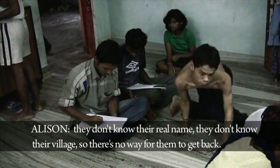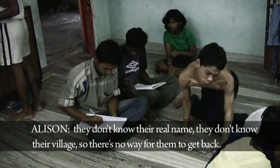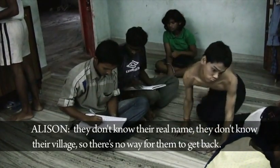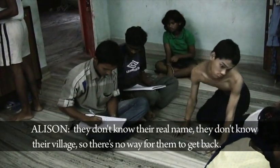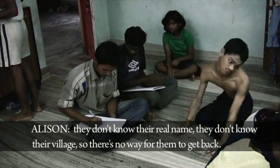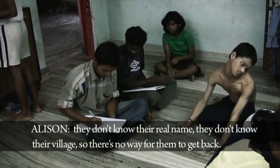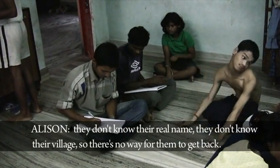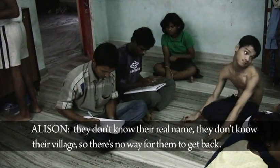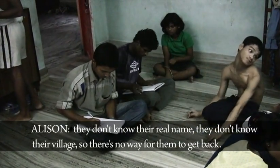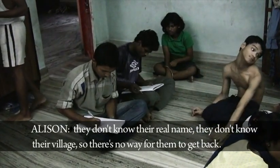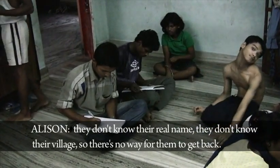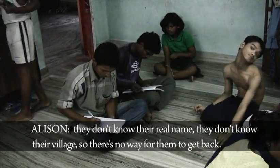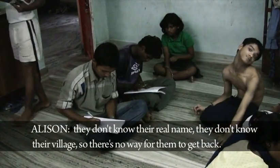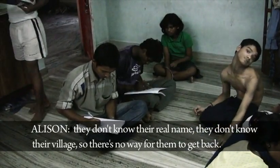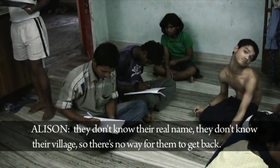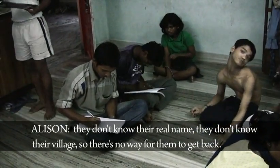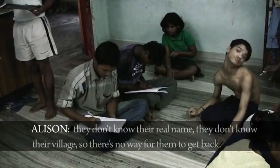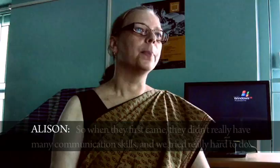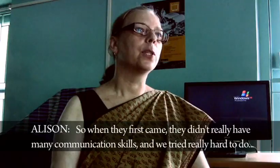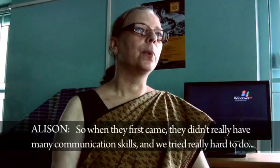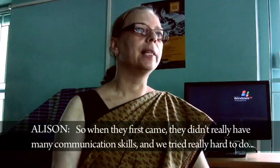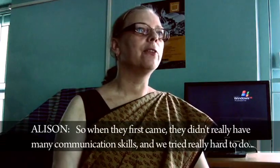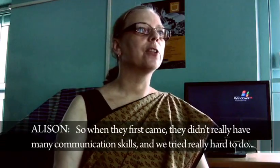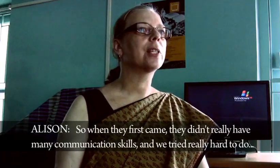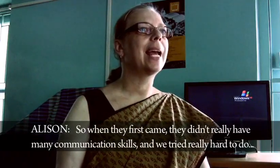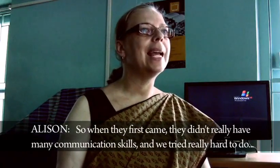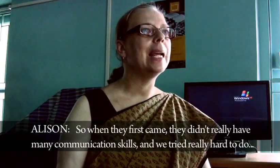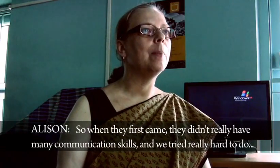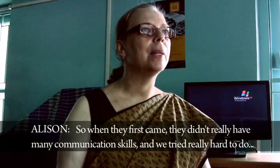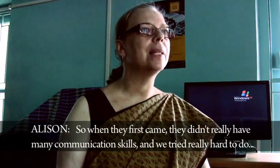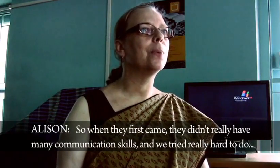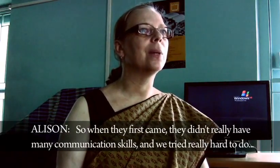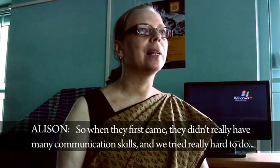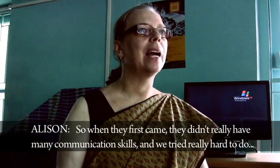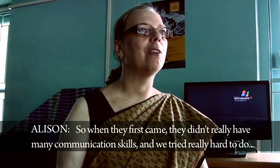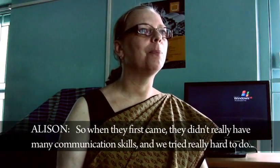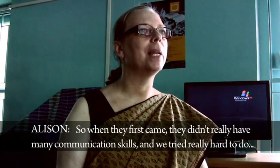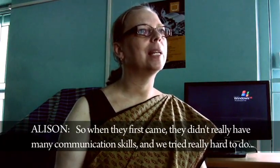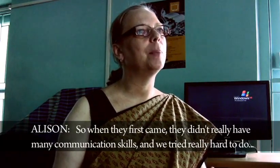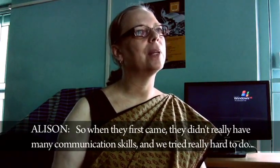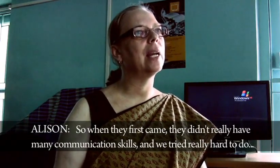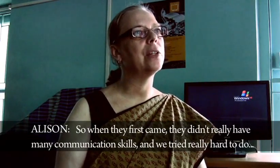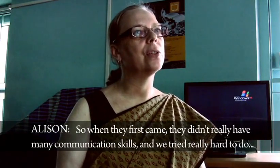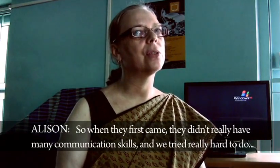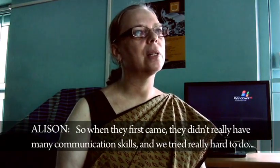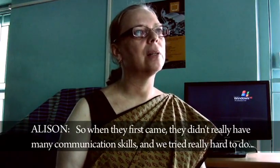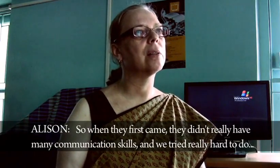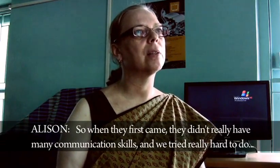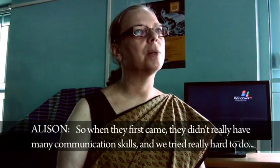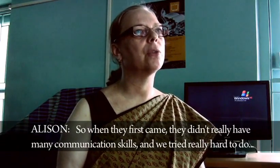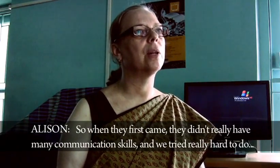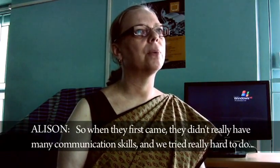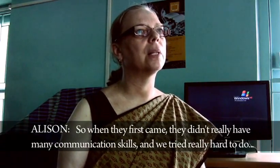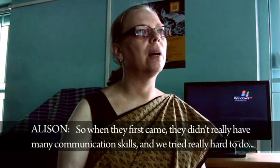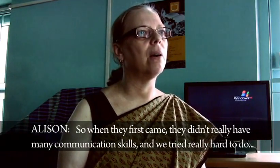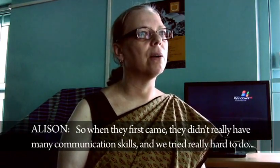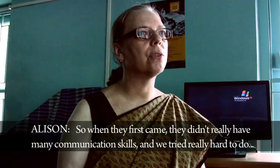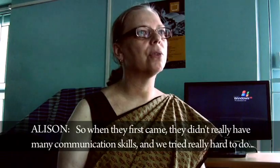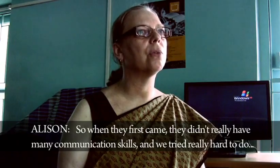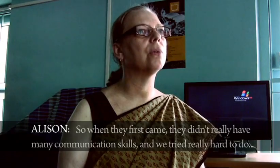back to their families. So when they first came, they didn't really have many communication skills, and we tried really hard to